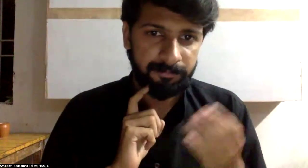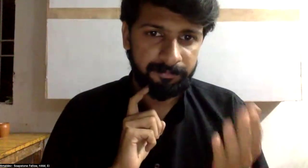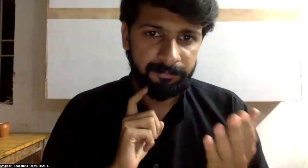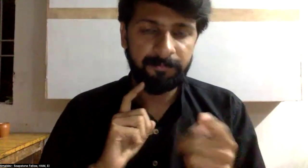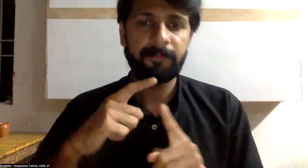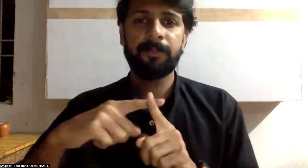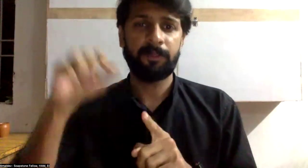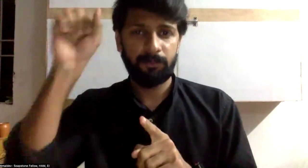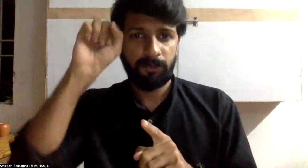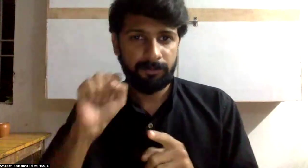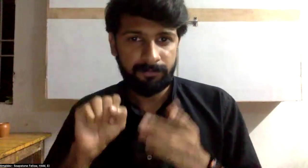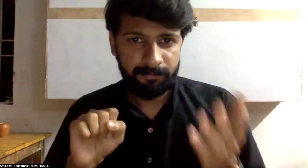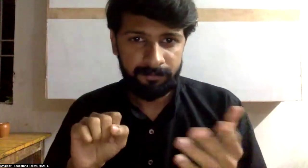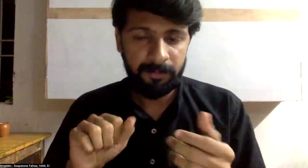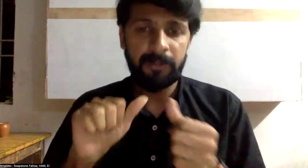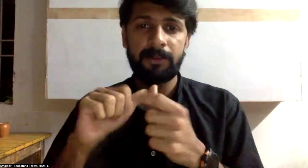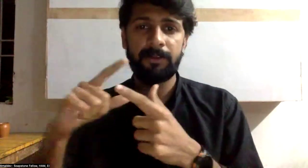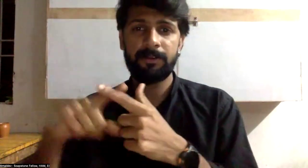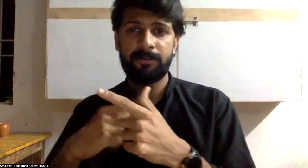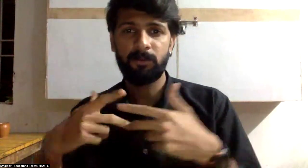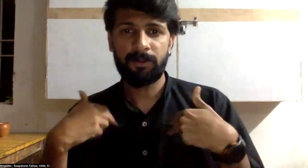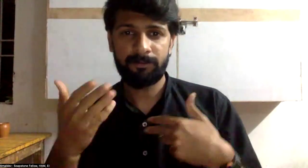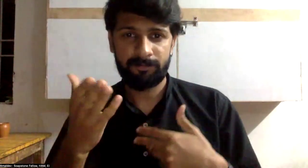be closing the panel discussion.